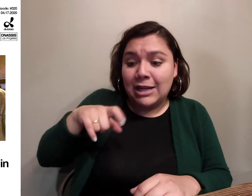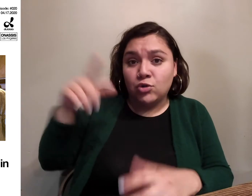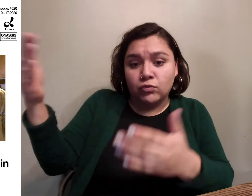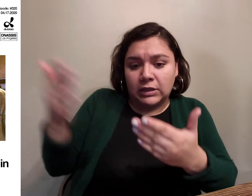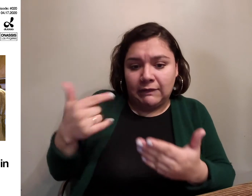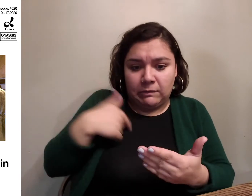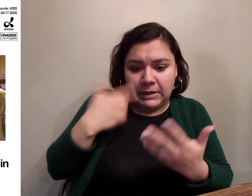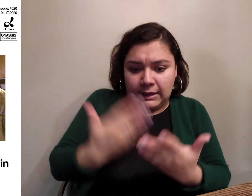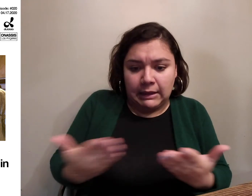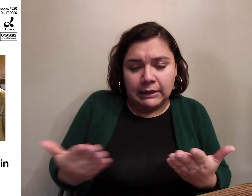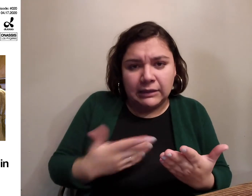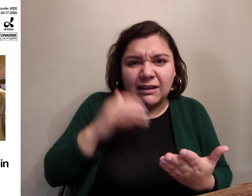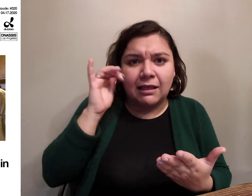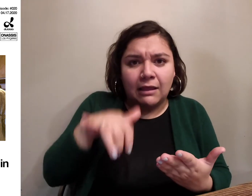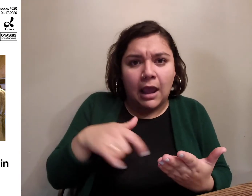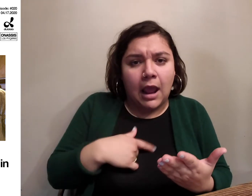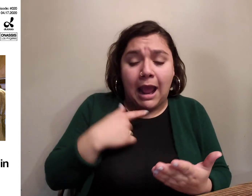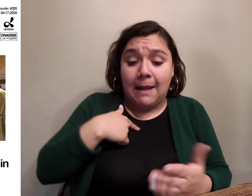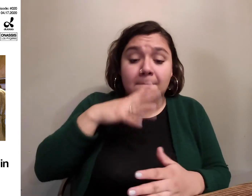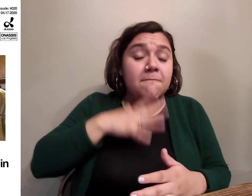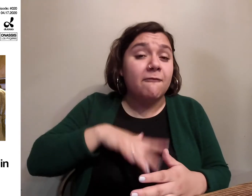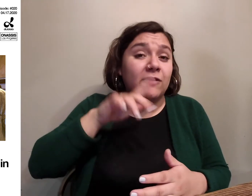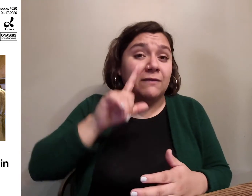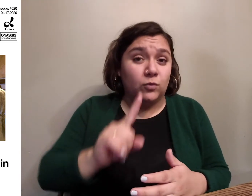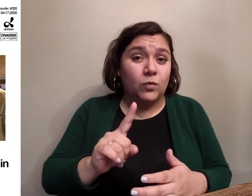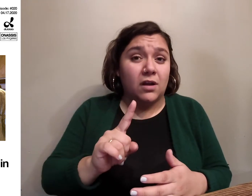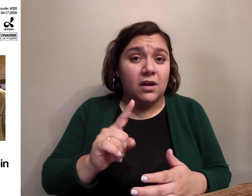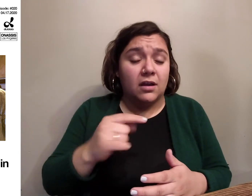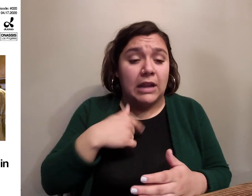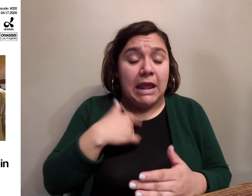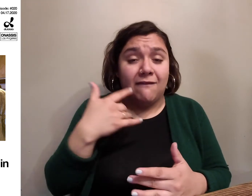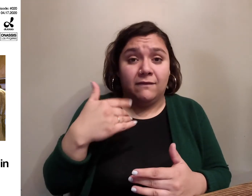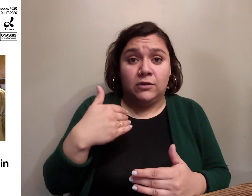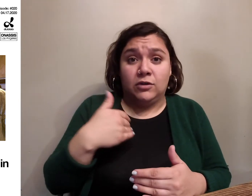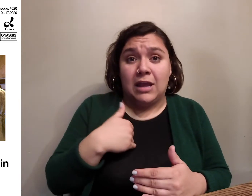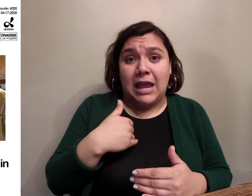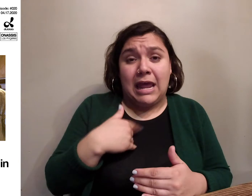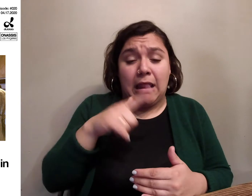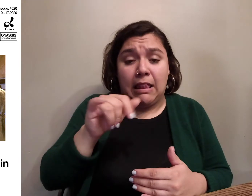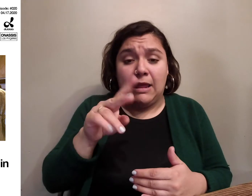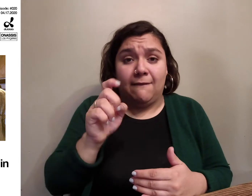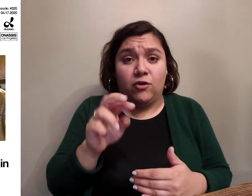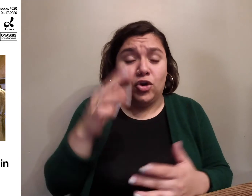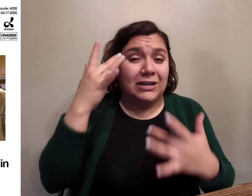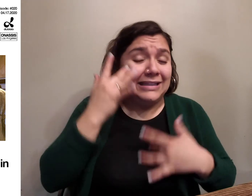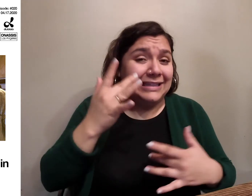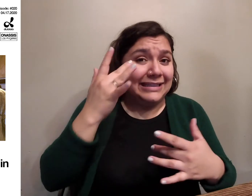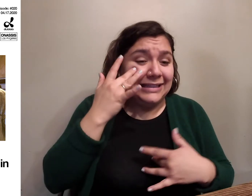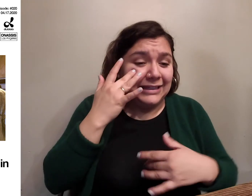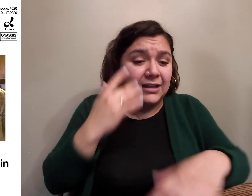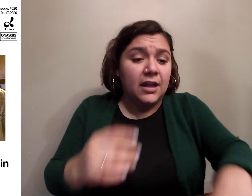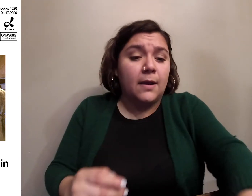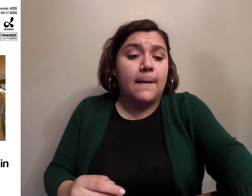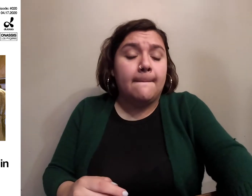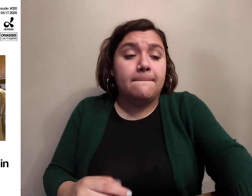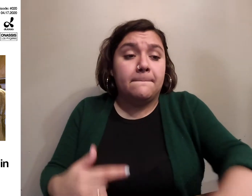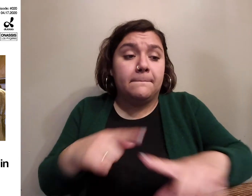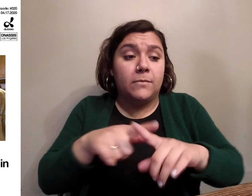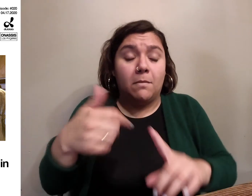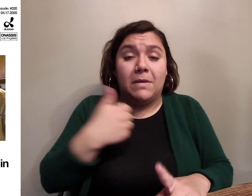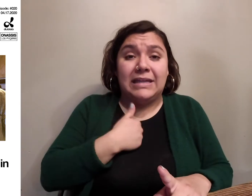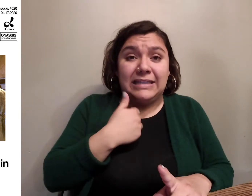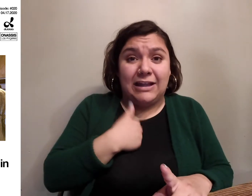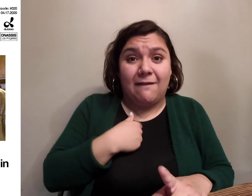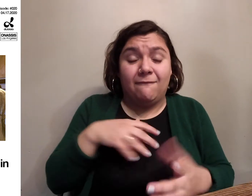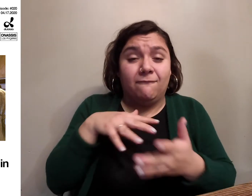I'm 51 years old and I've had a liver disease. I don't have it anymore, but I'm vulnerable to getting sick again. So